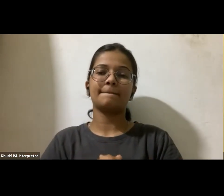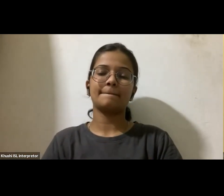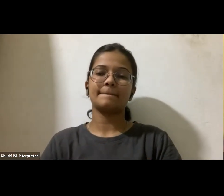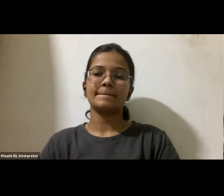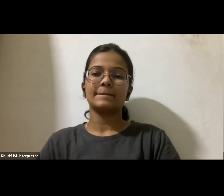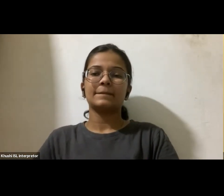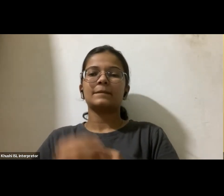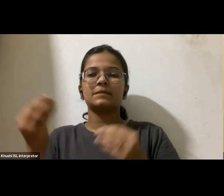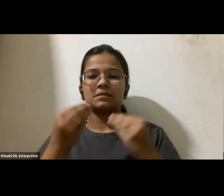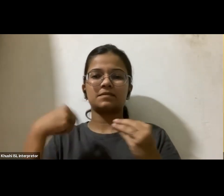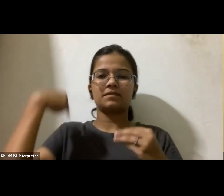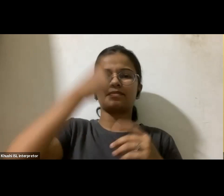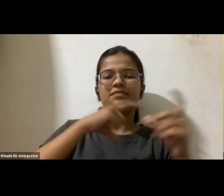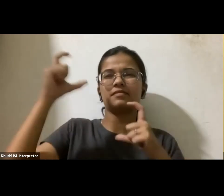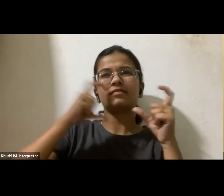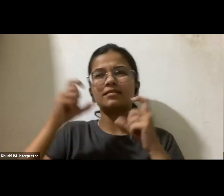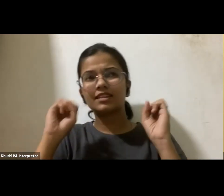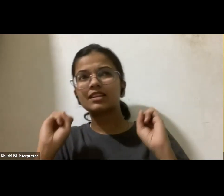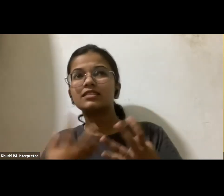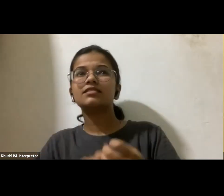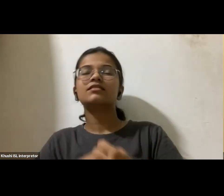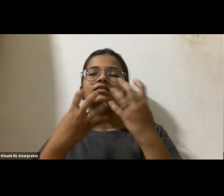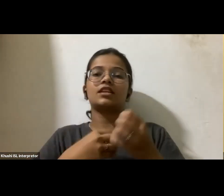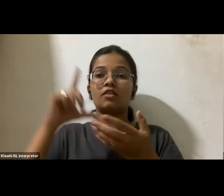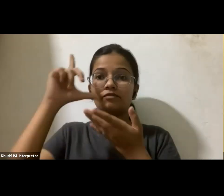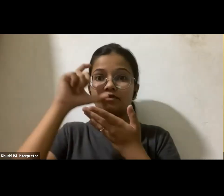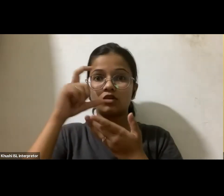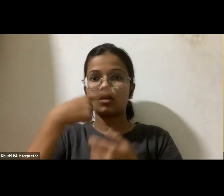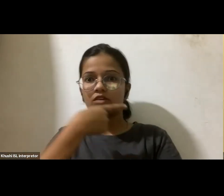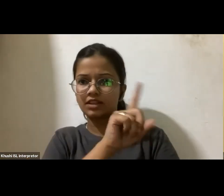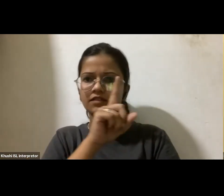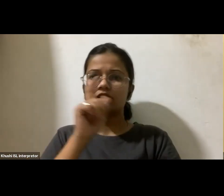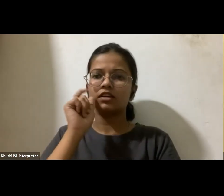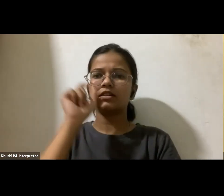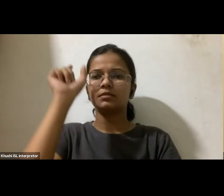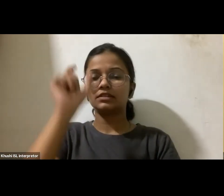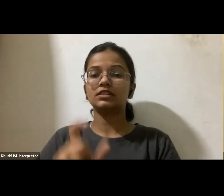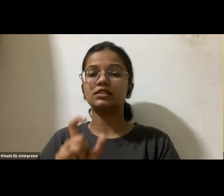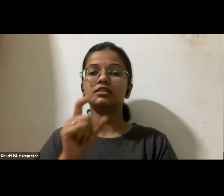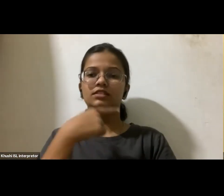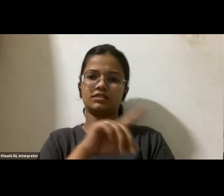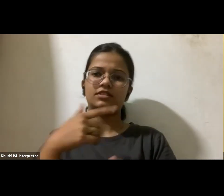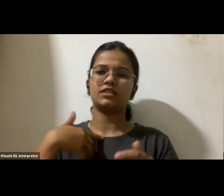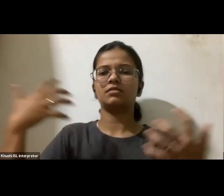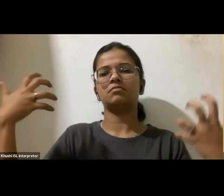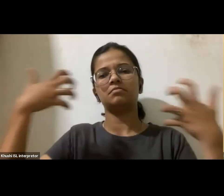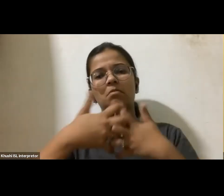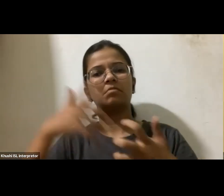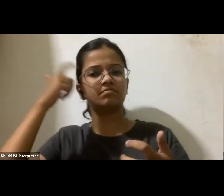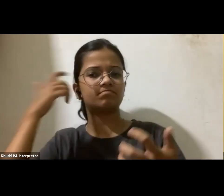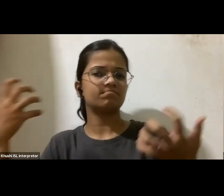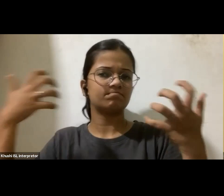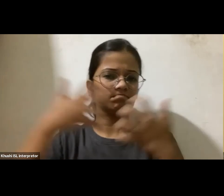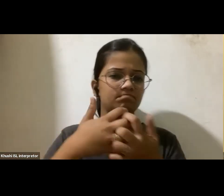sort of express themselves more. And even the photographer is not really, bogging them down with